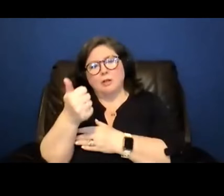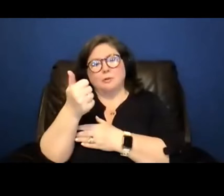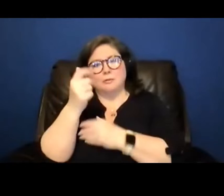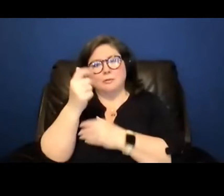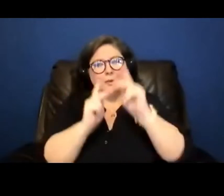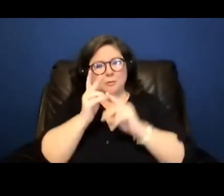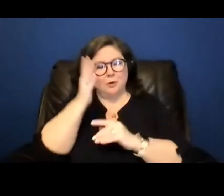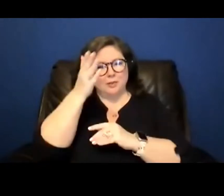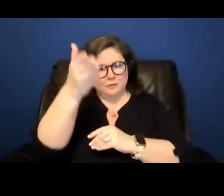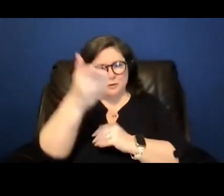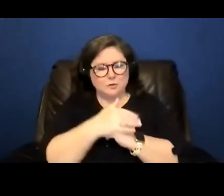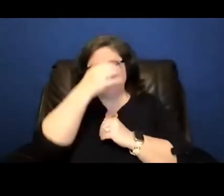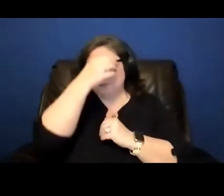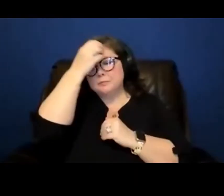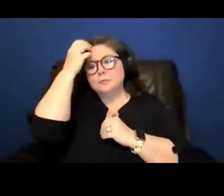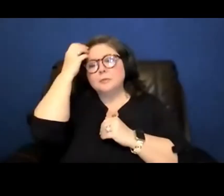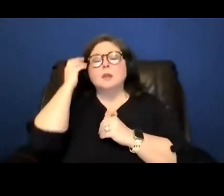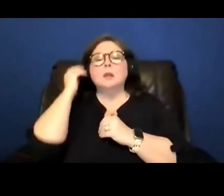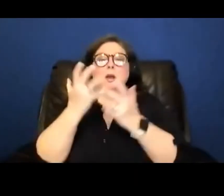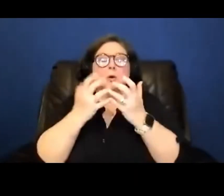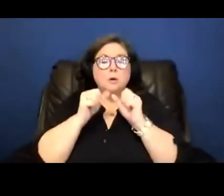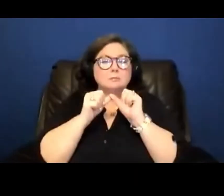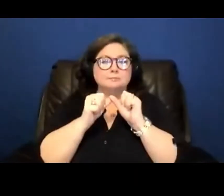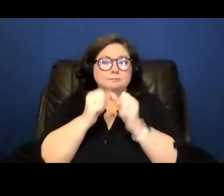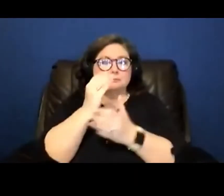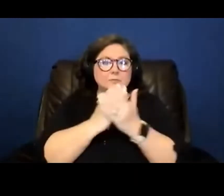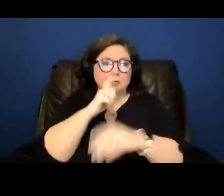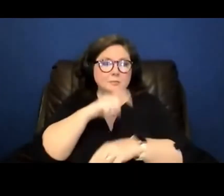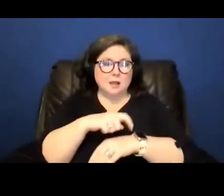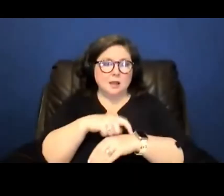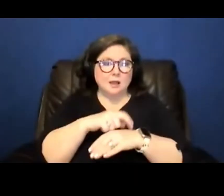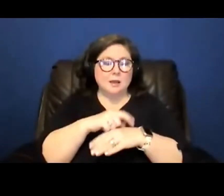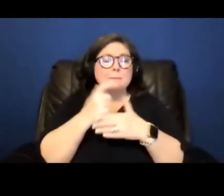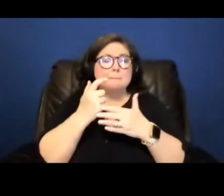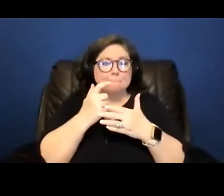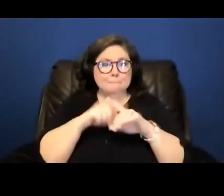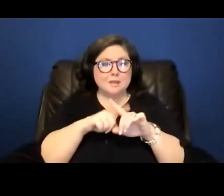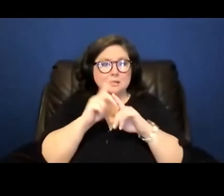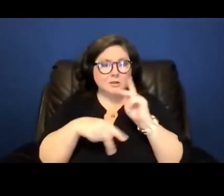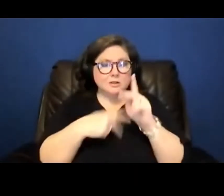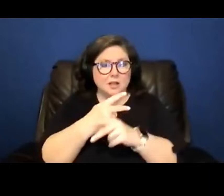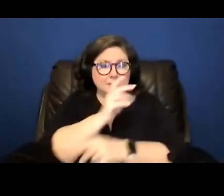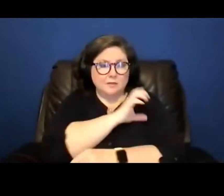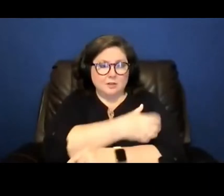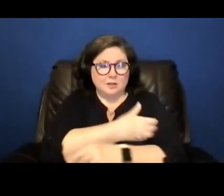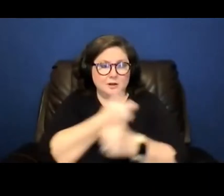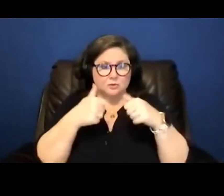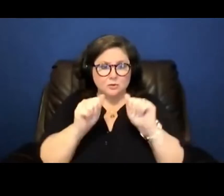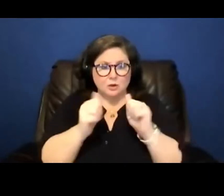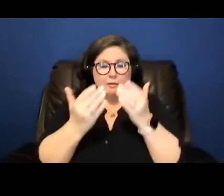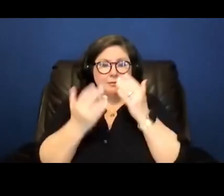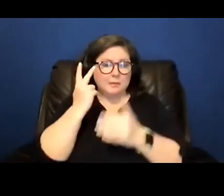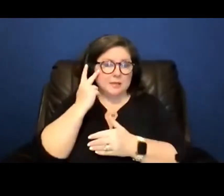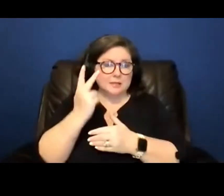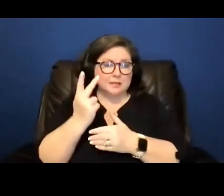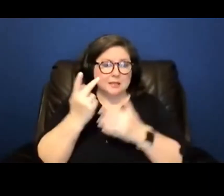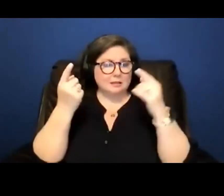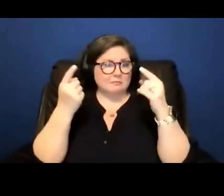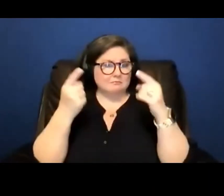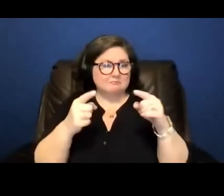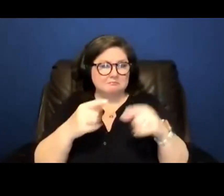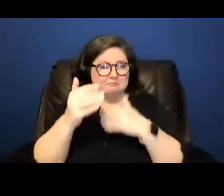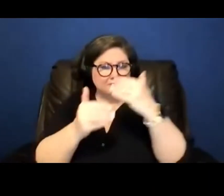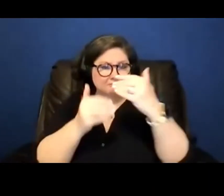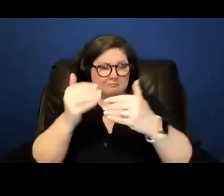I want to spend some time talking about the different types of clinical trial that you may see or you may encounter so you